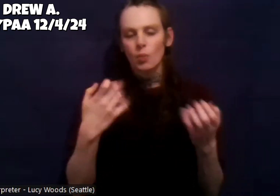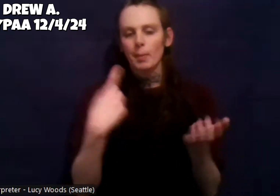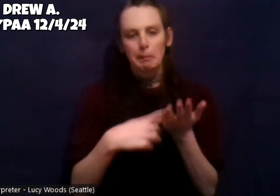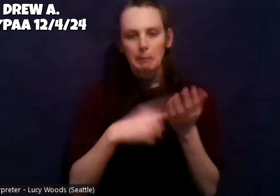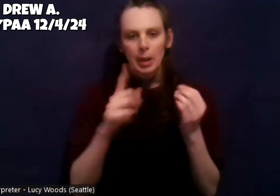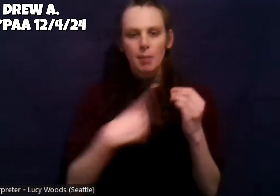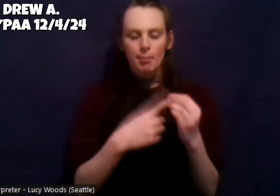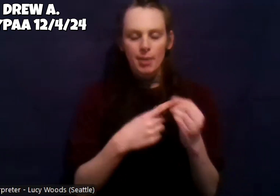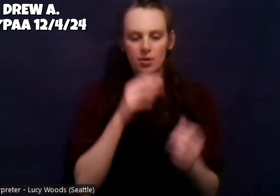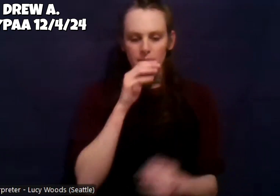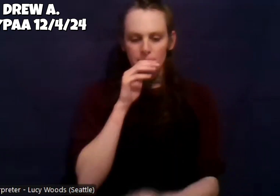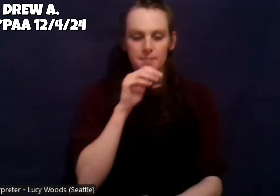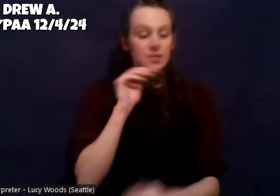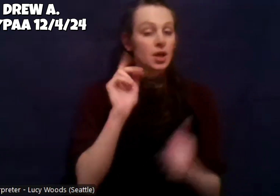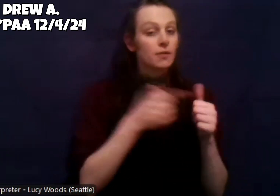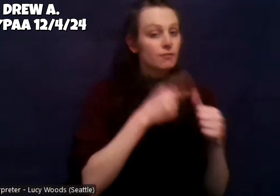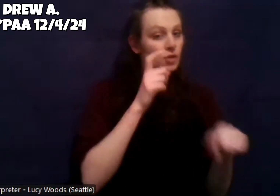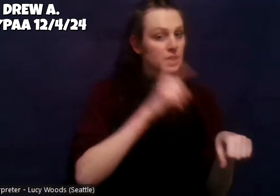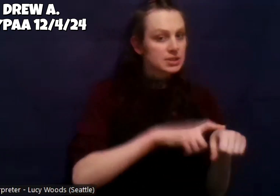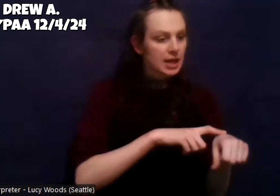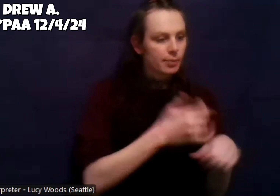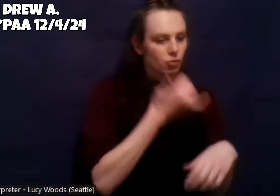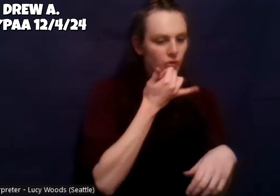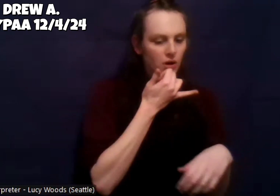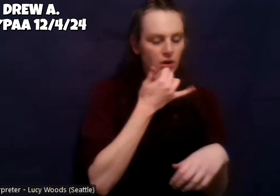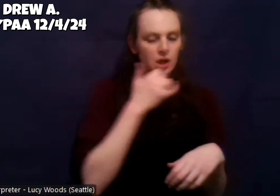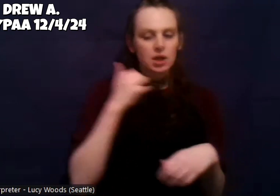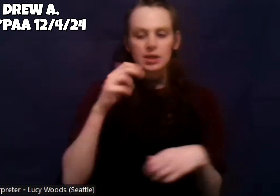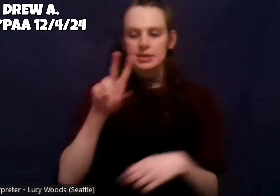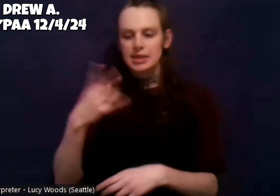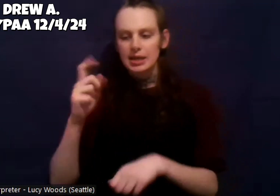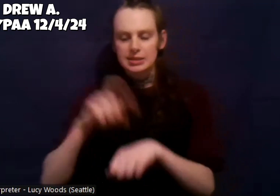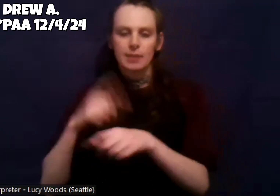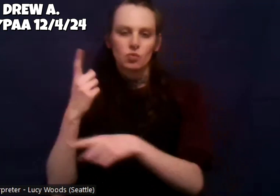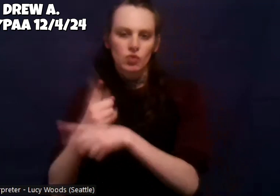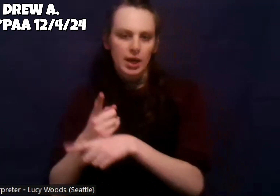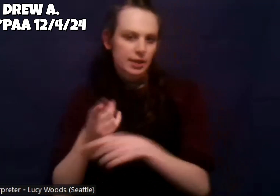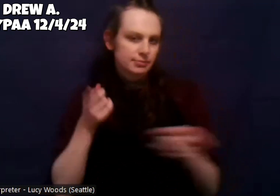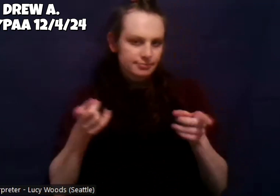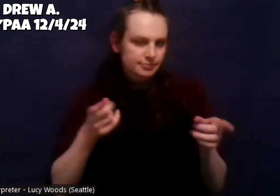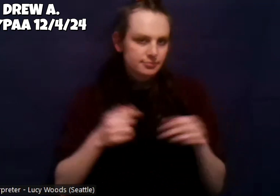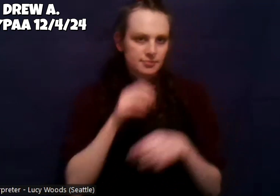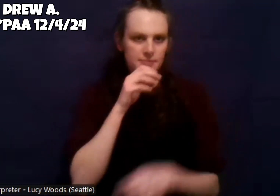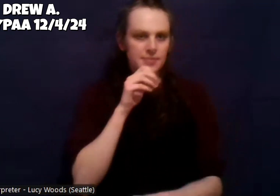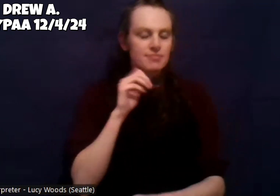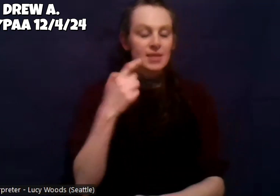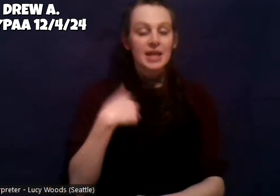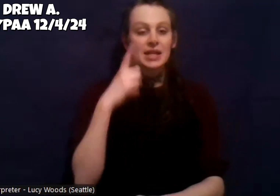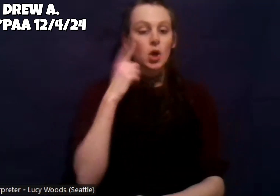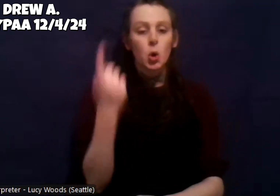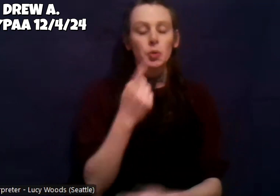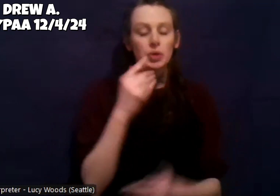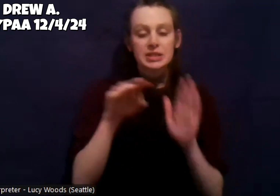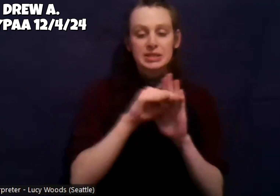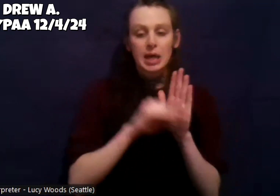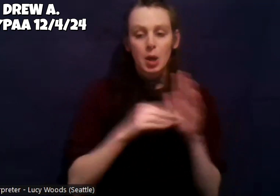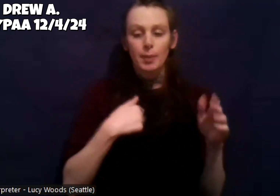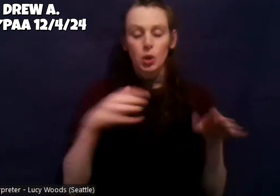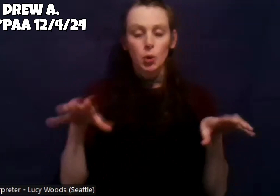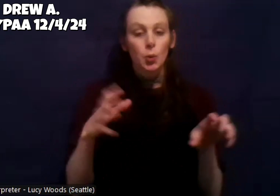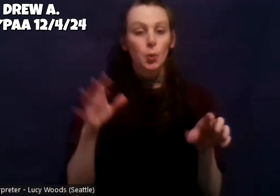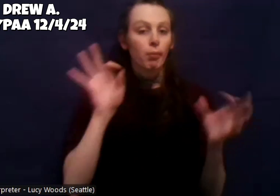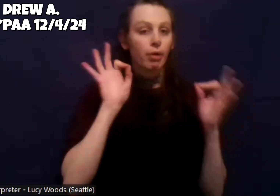went wrong the first time I did the steps and what I did right the second time. So the only step I think I've ever done perfectly